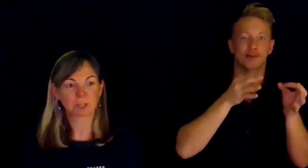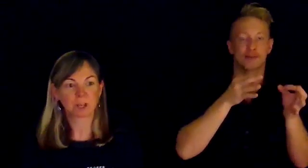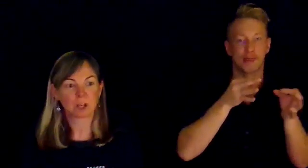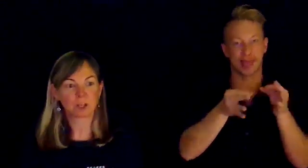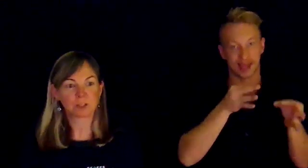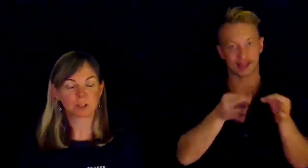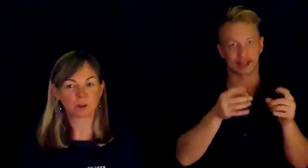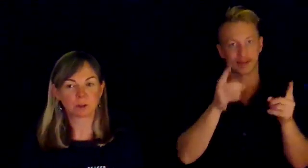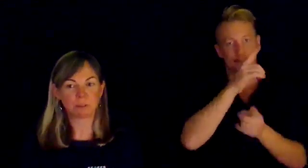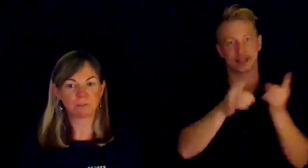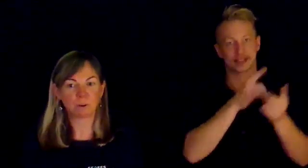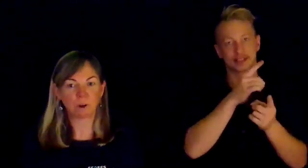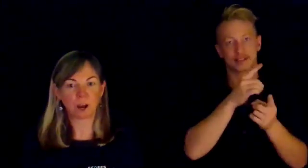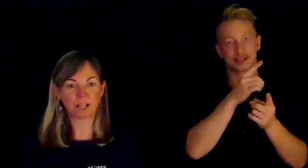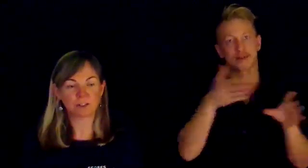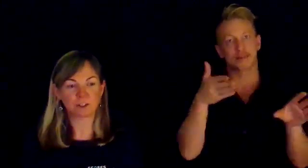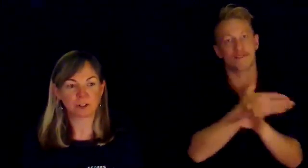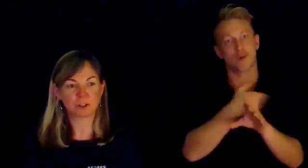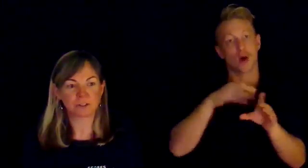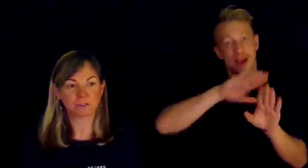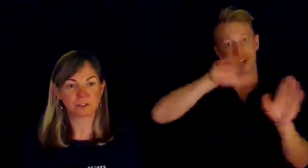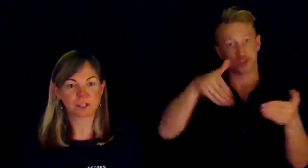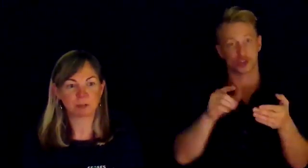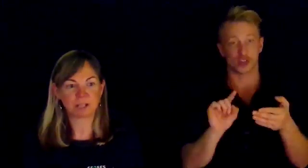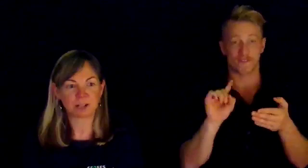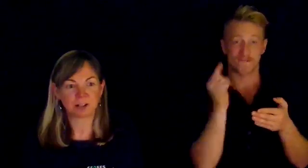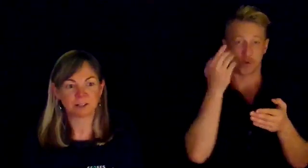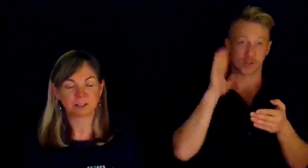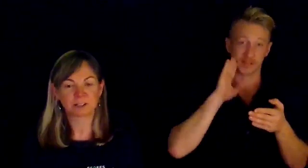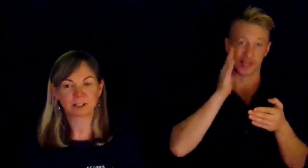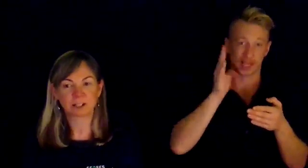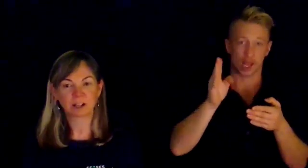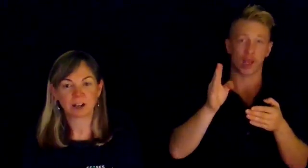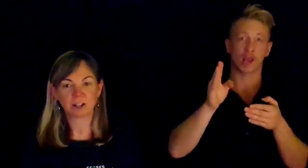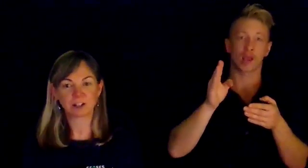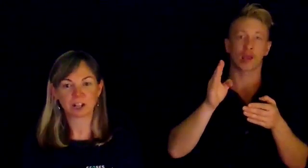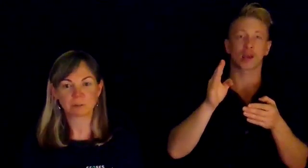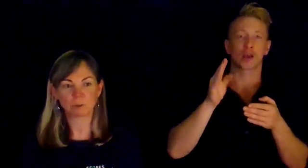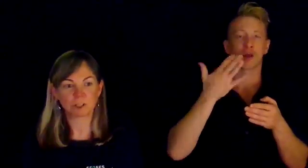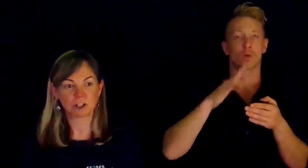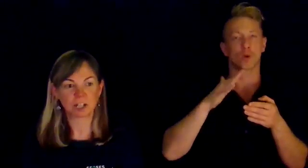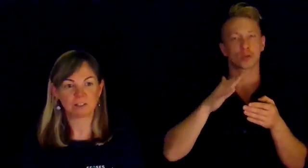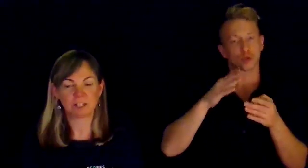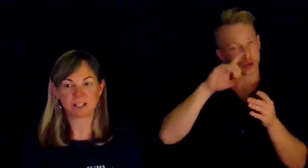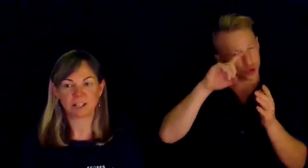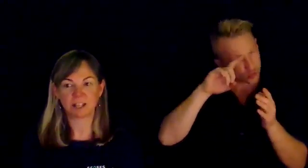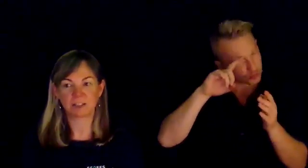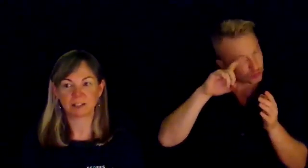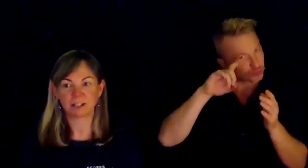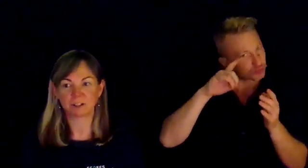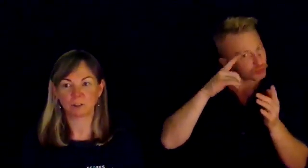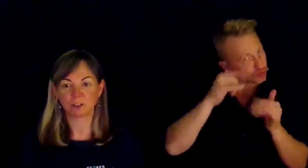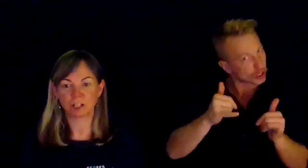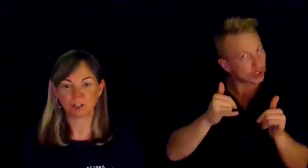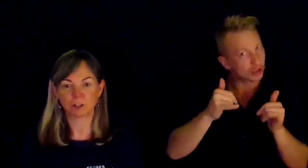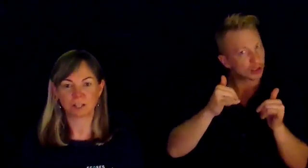meetings. So before I introduce the first speaker, I just want to check if there's any